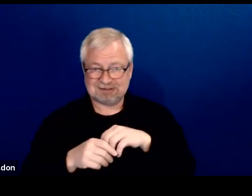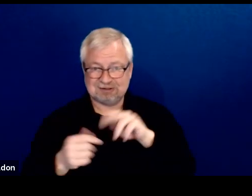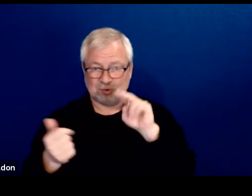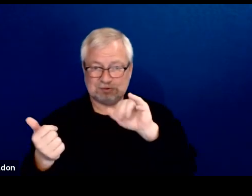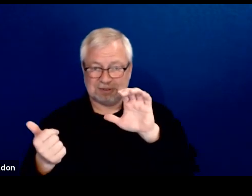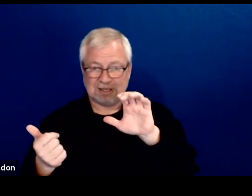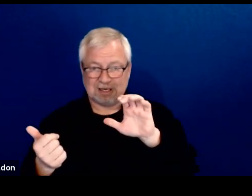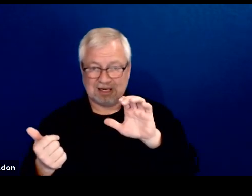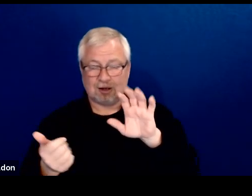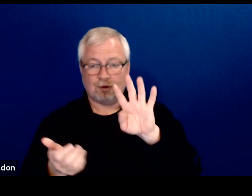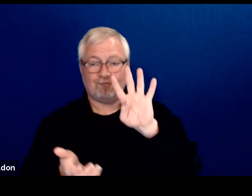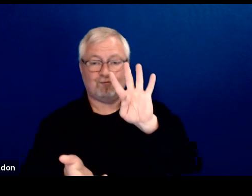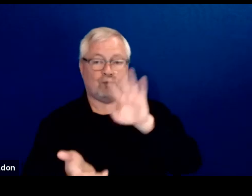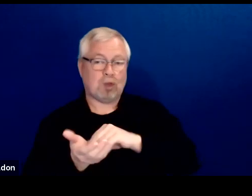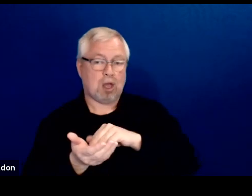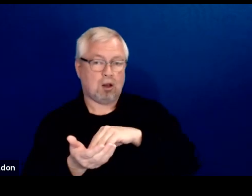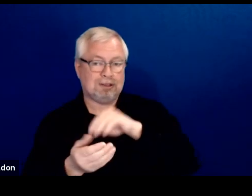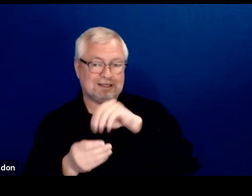have